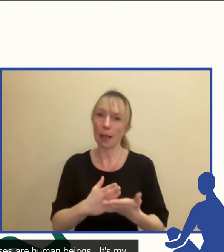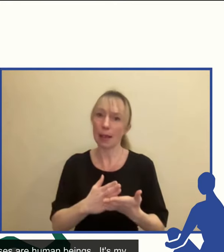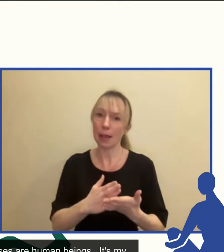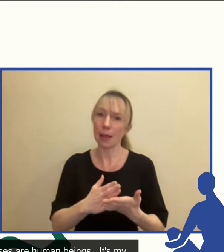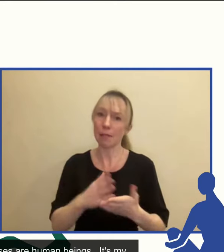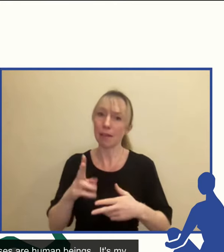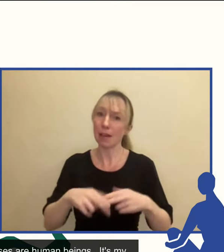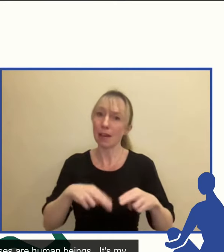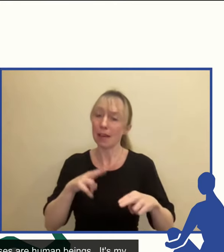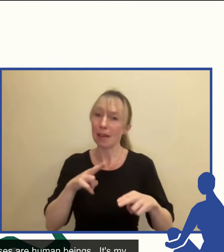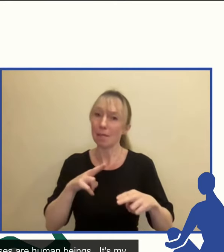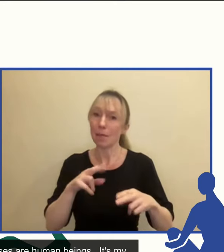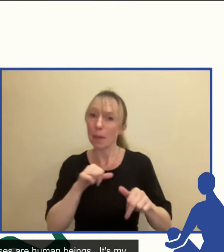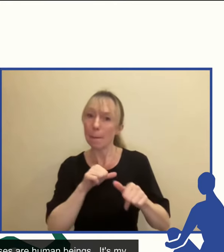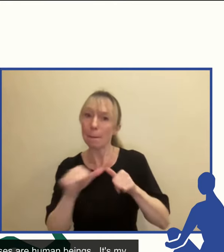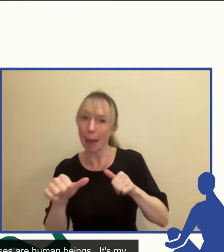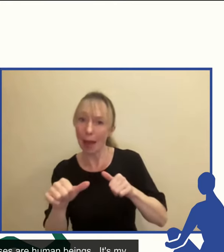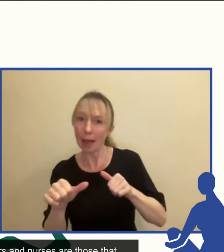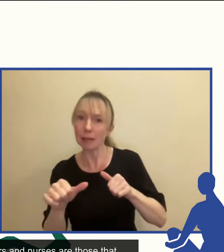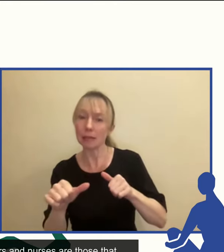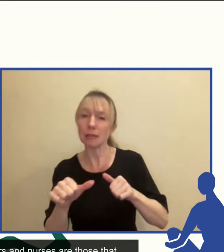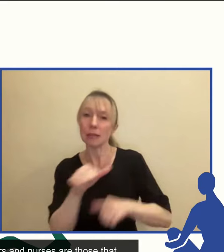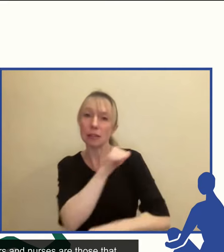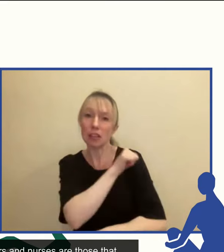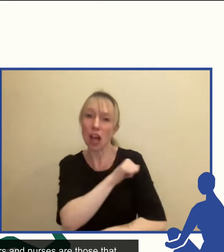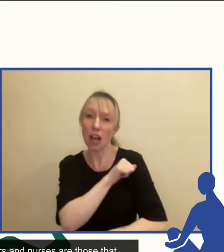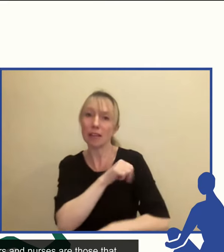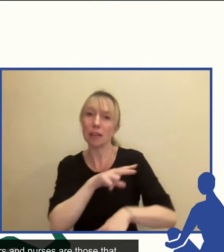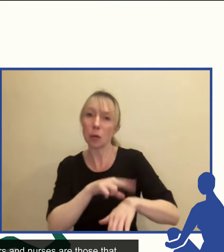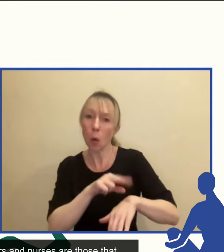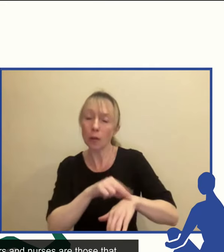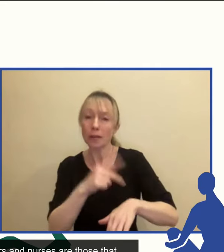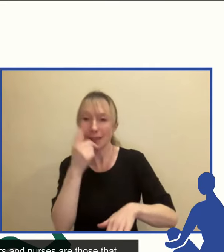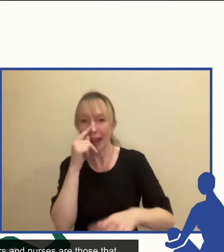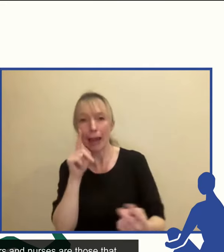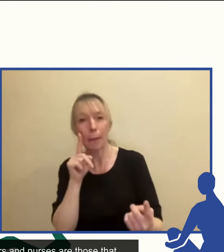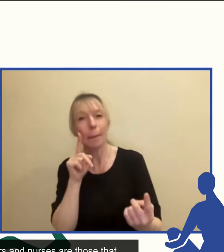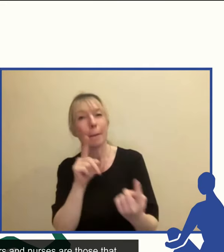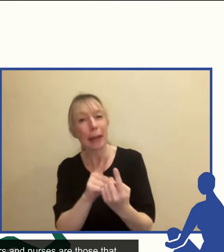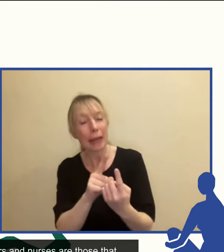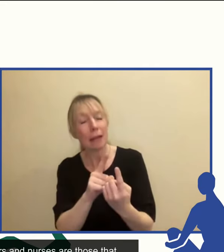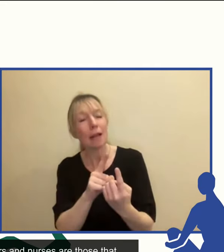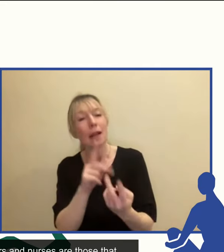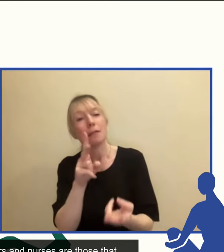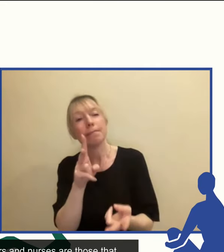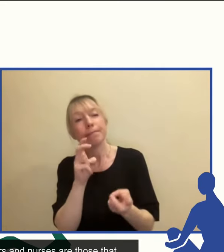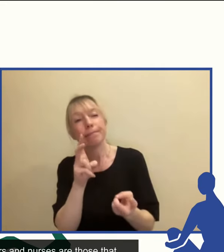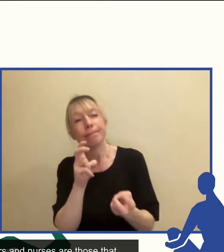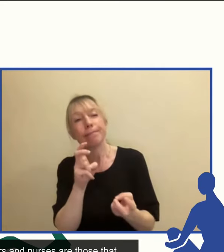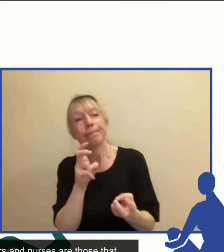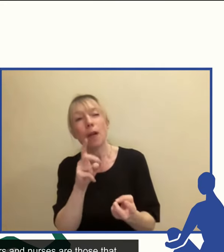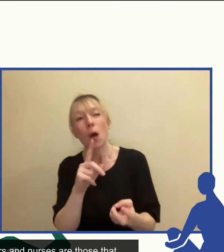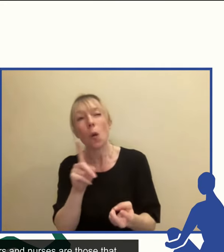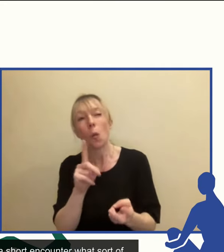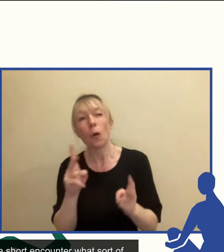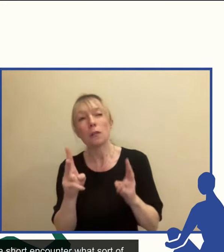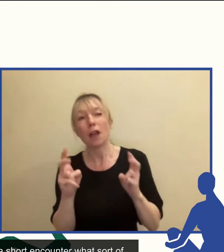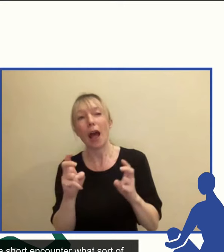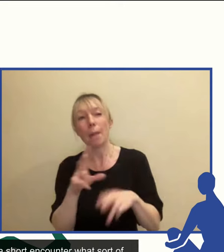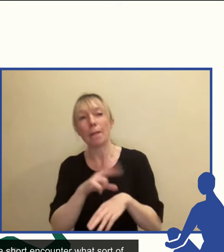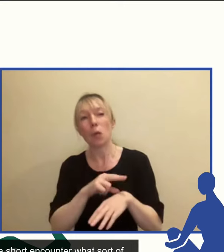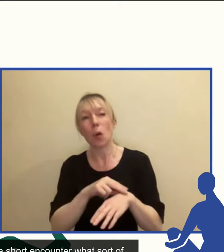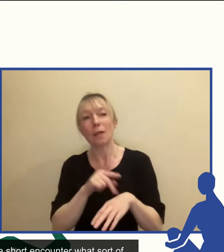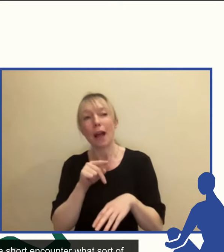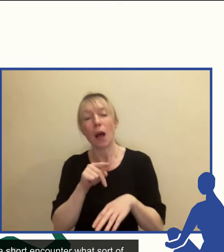are those that manage to gauge in the space of a short encounter what sort of clinician each patient needs. I mean, I have